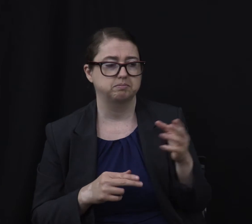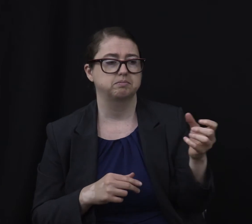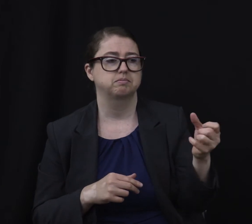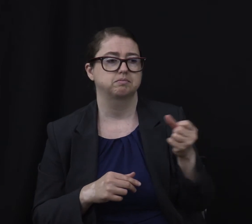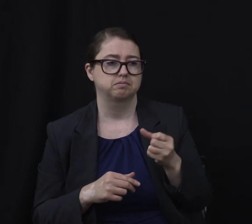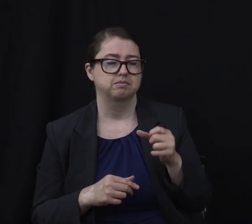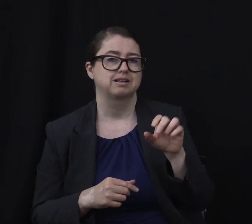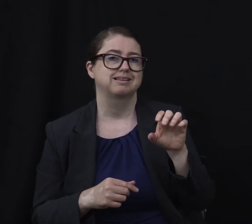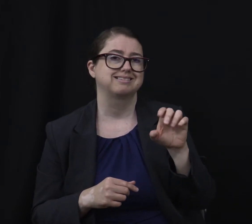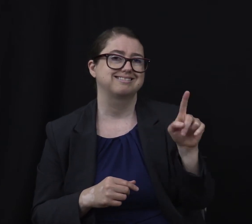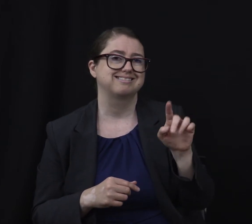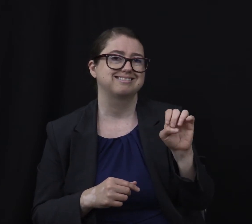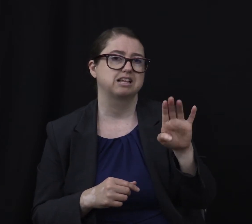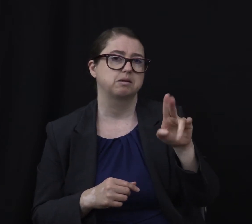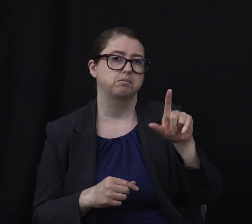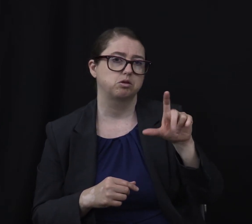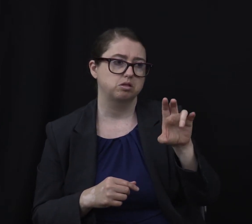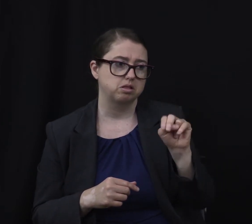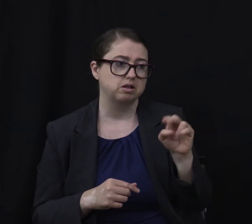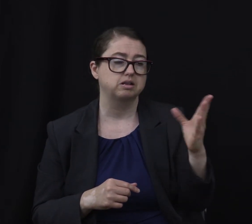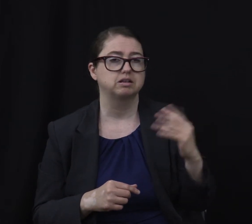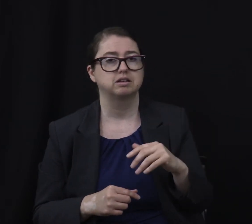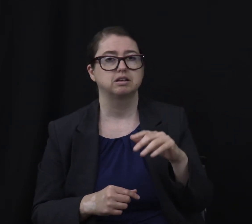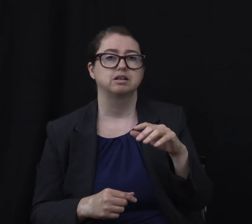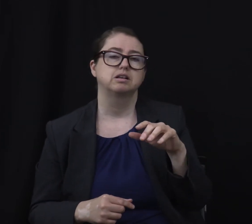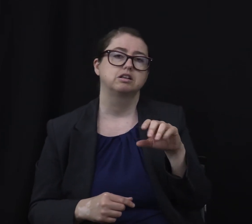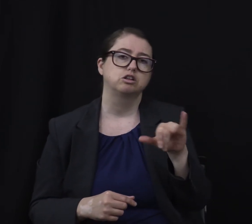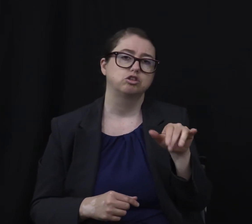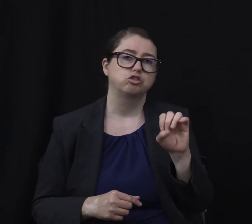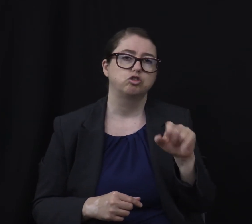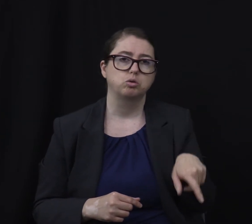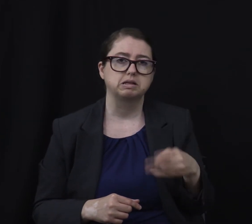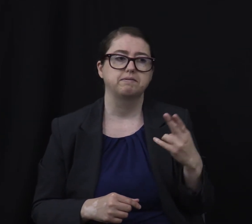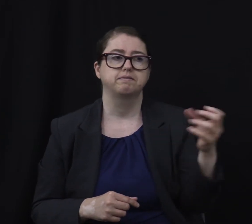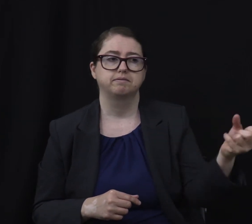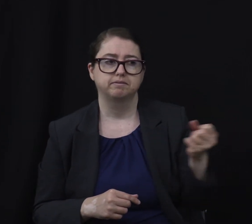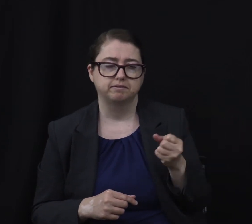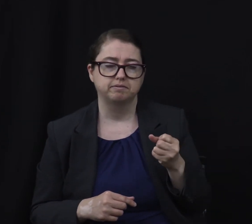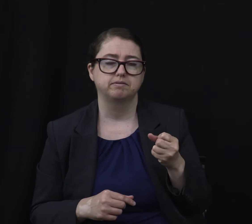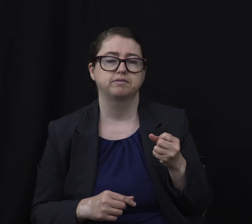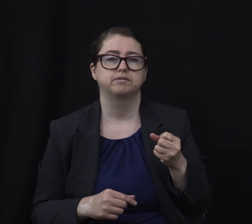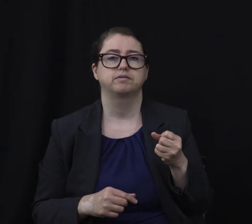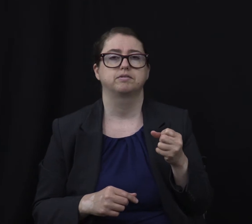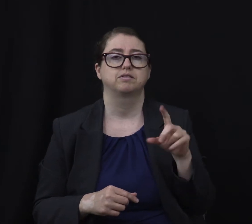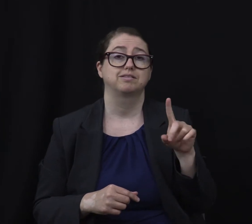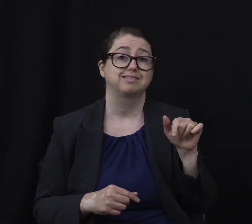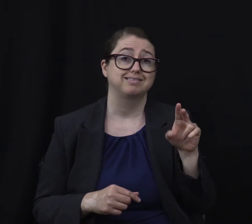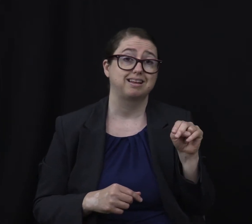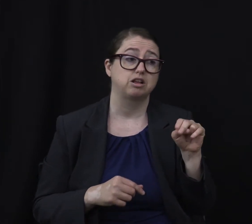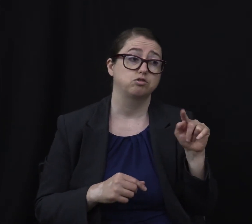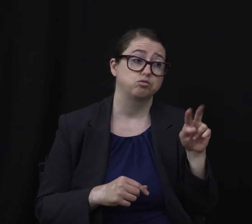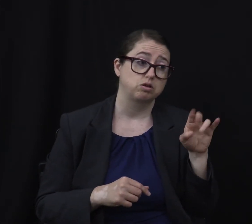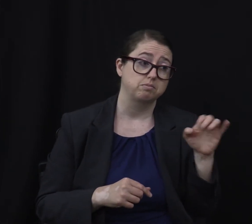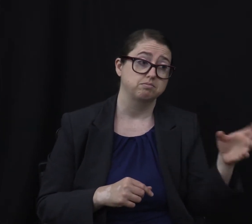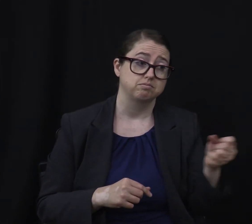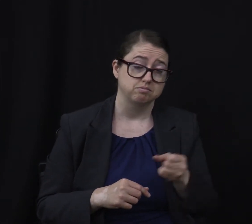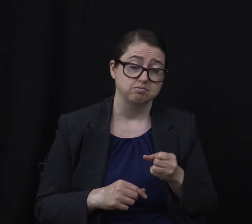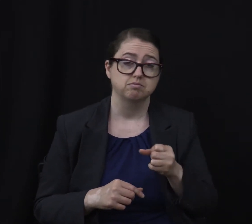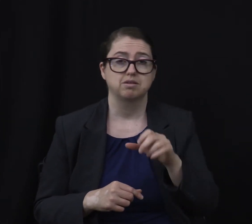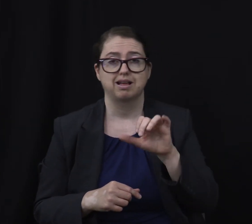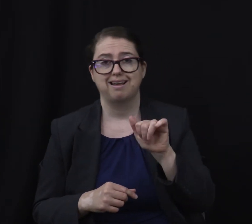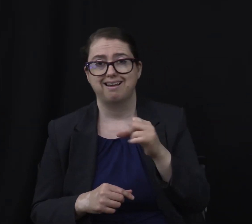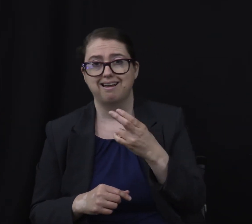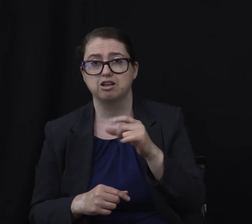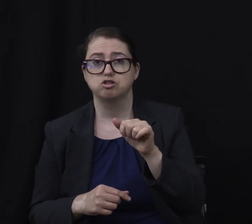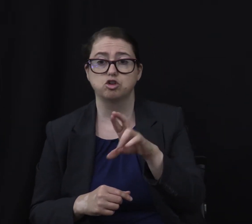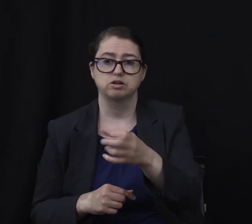tribe of Joseph, which is the tribe of Manasseh, you have Gadi. From the tribe of Dan, you have Amiel. From the tribe of Asher, Setur. From the